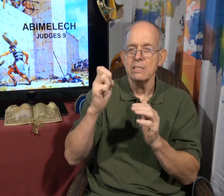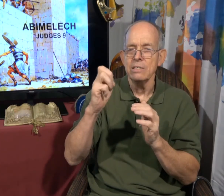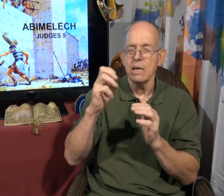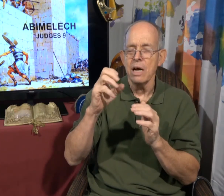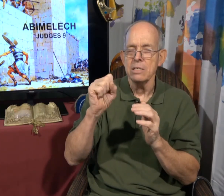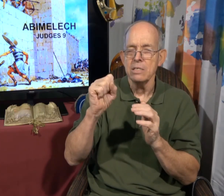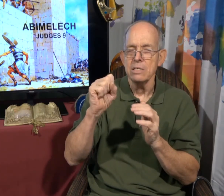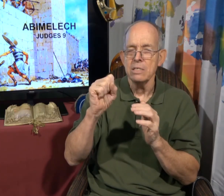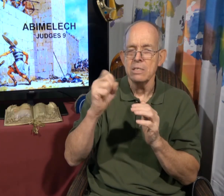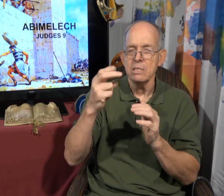Up,